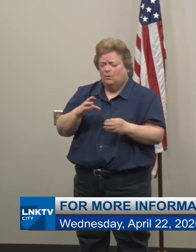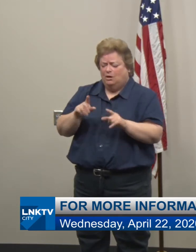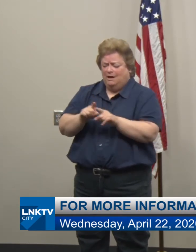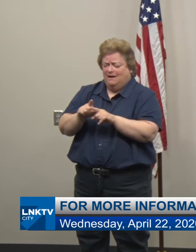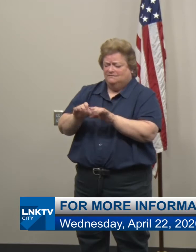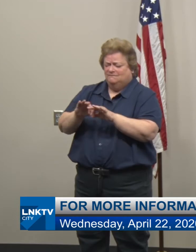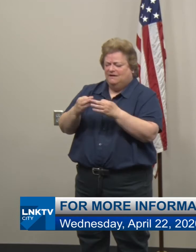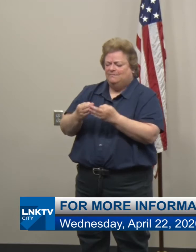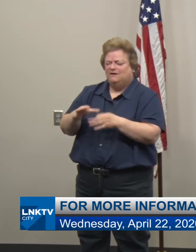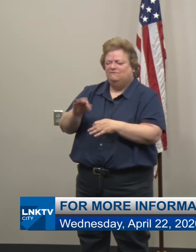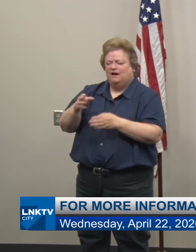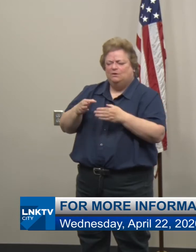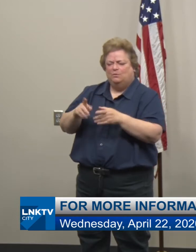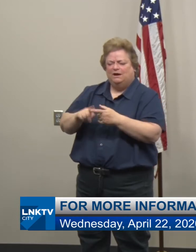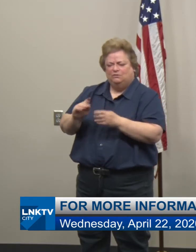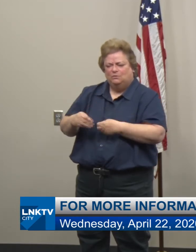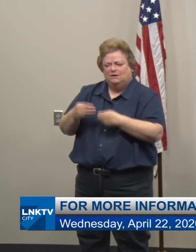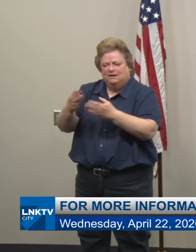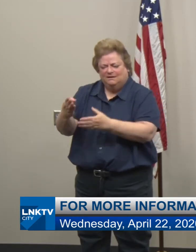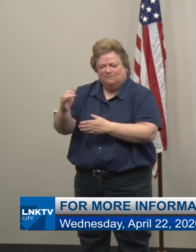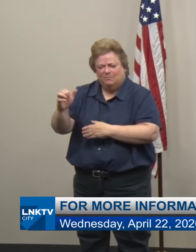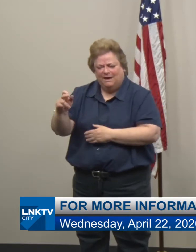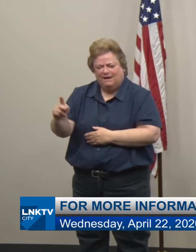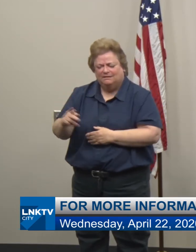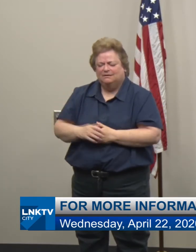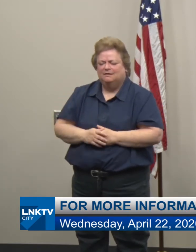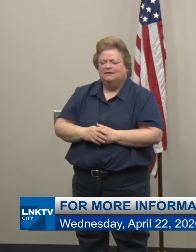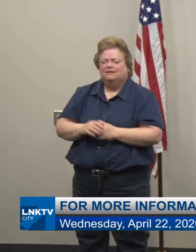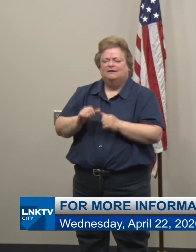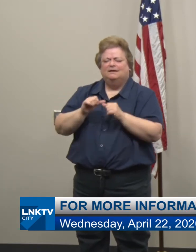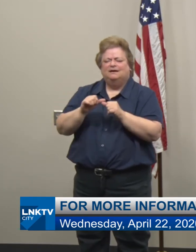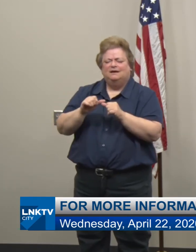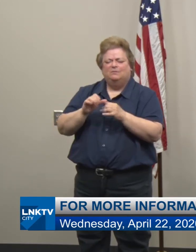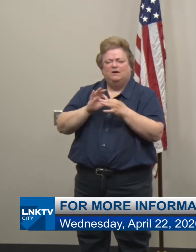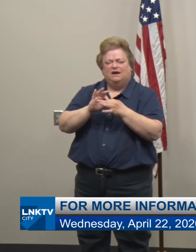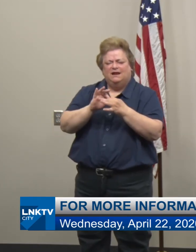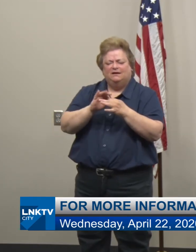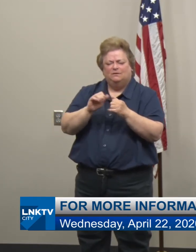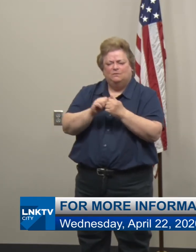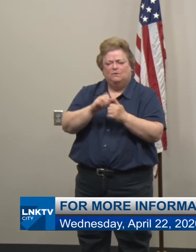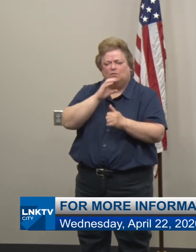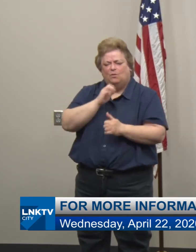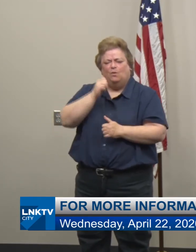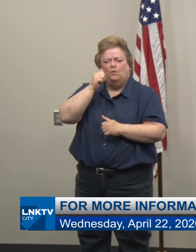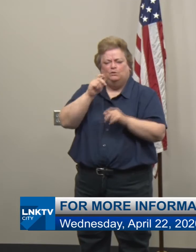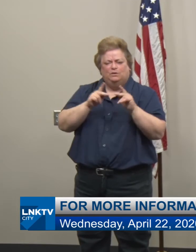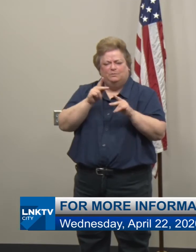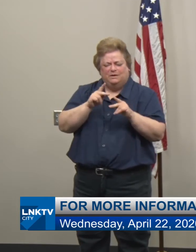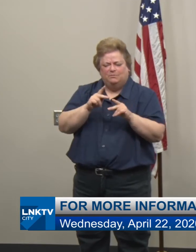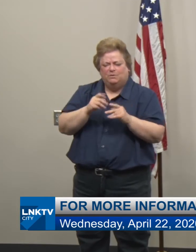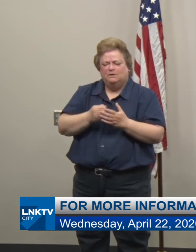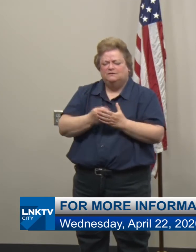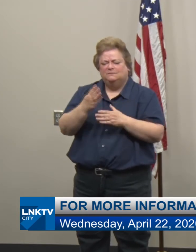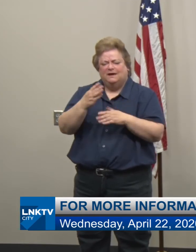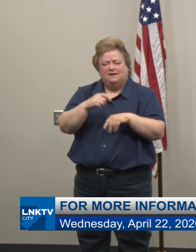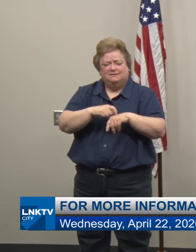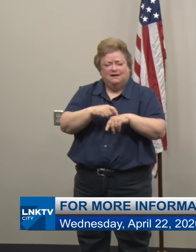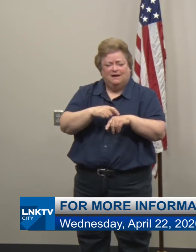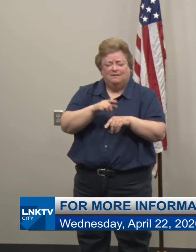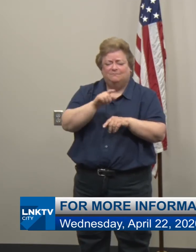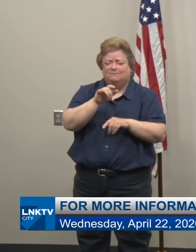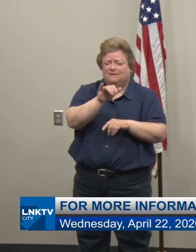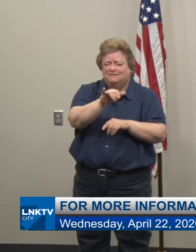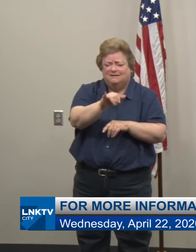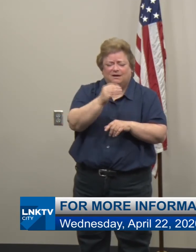family. Finally, keeping connected with the older adults in your life who may be spending time at home alone, like my own